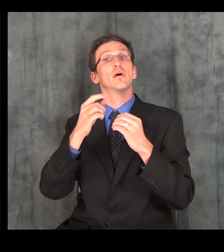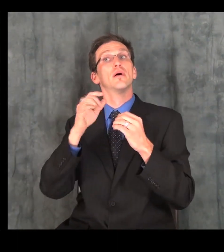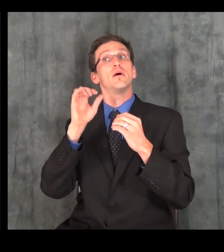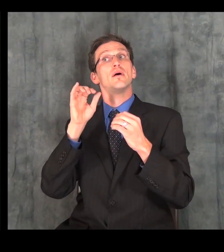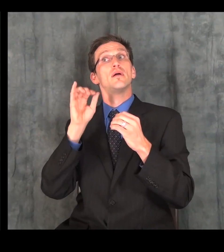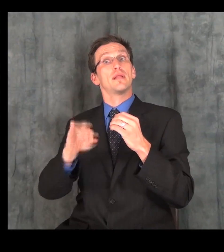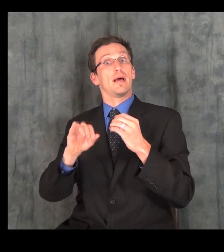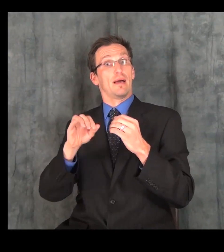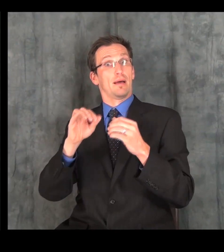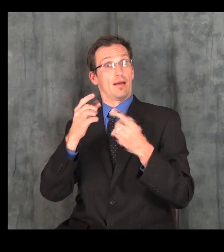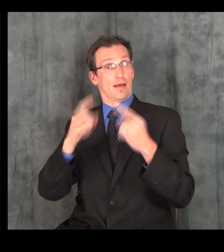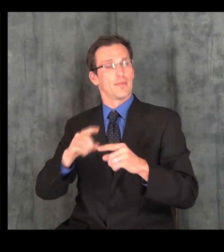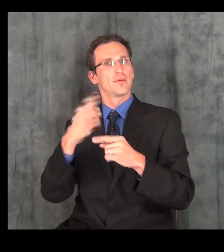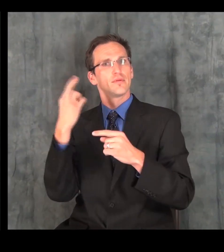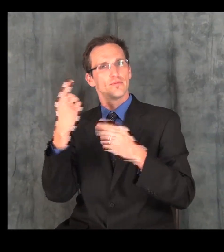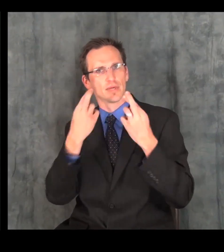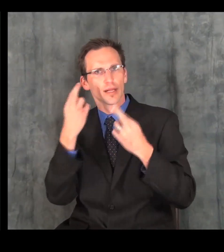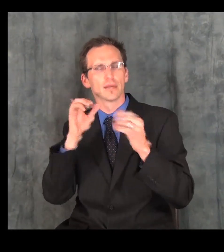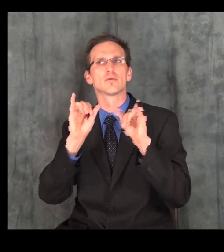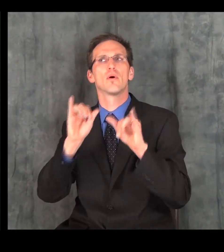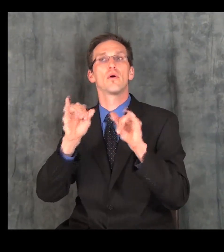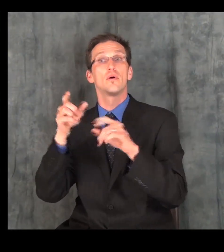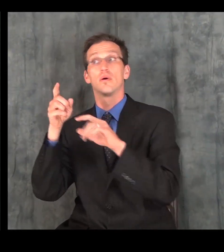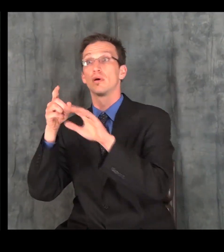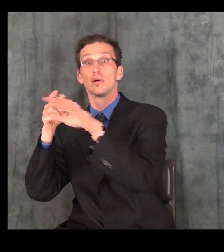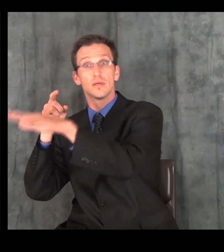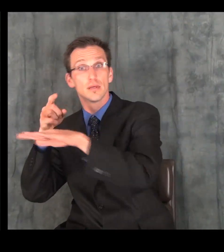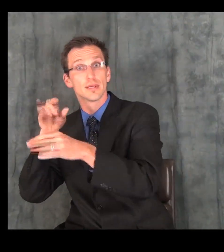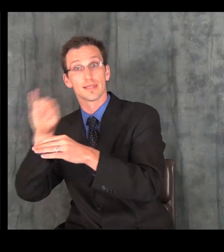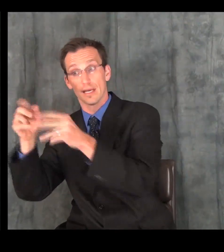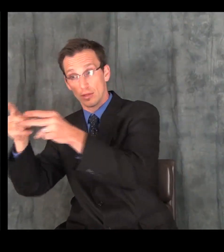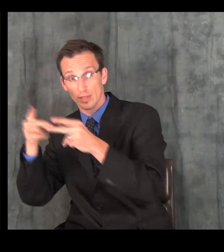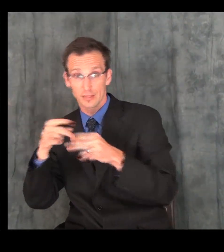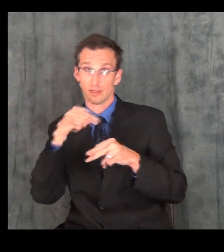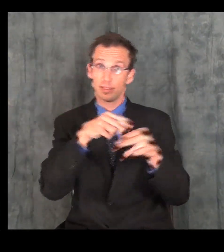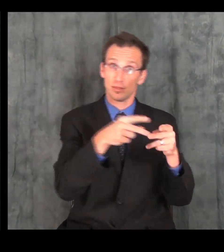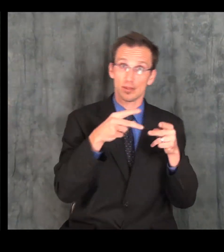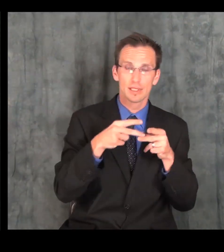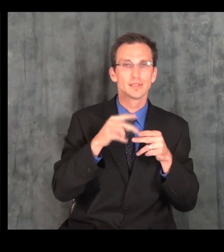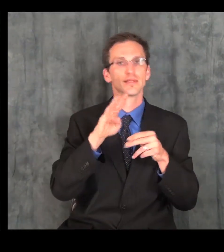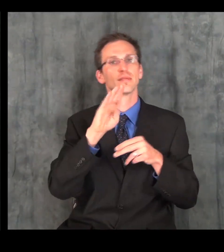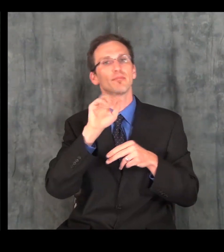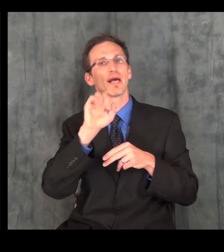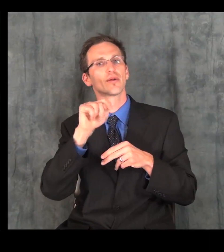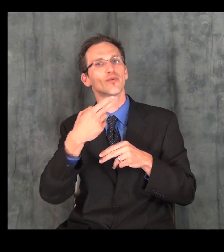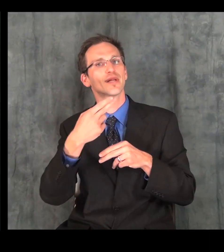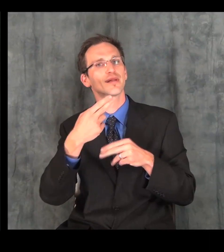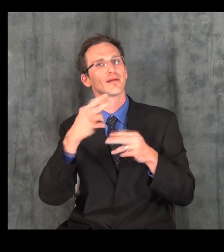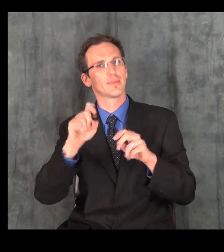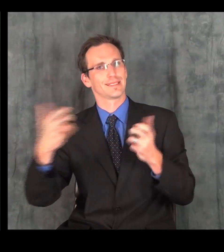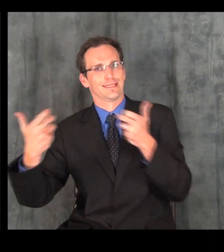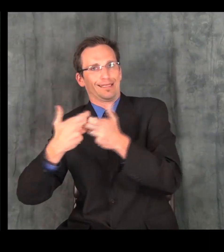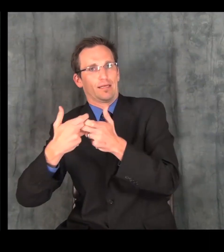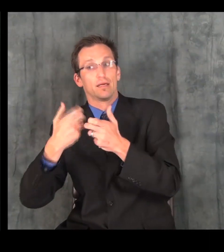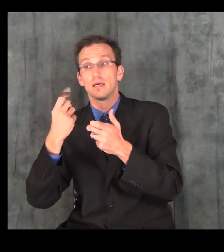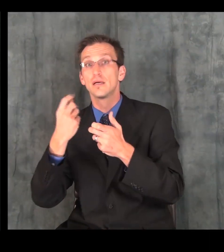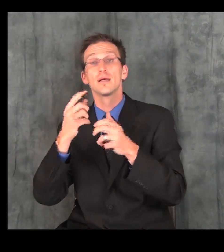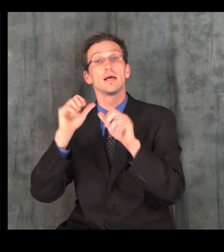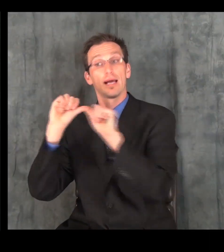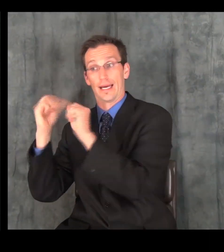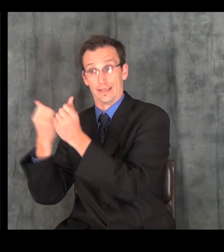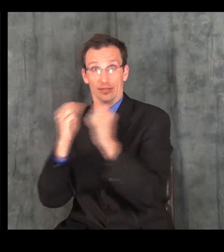try and sync the different bandwidths of the different locations, because you have the 2 different agencies we were using plus the